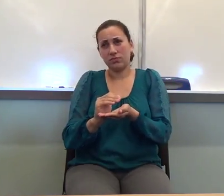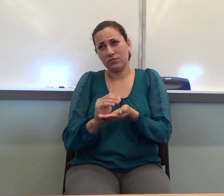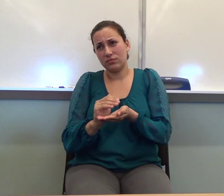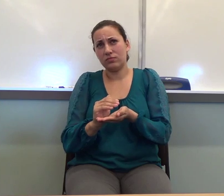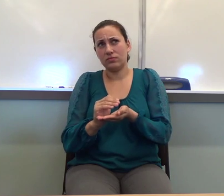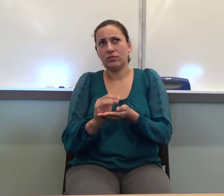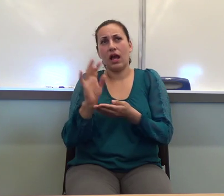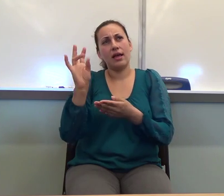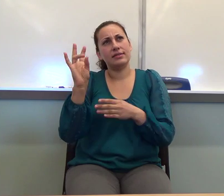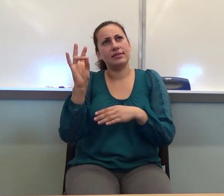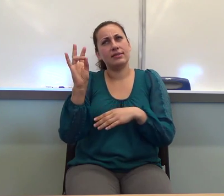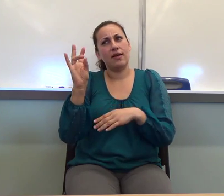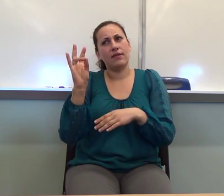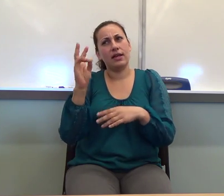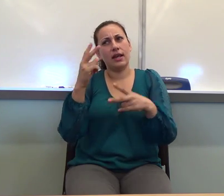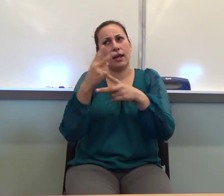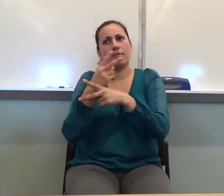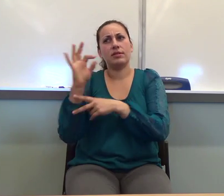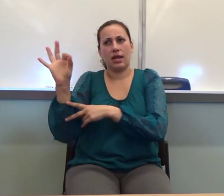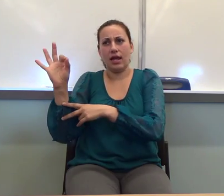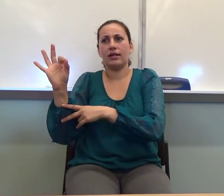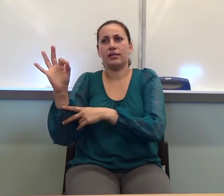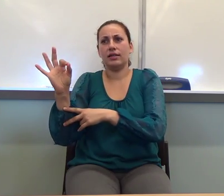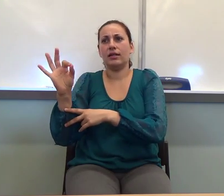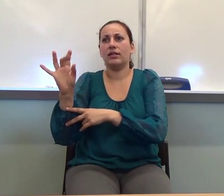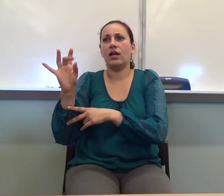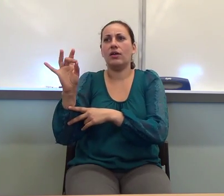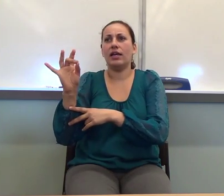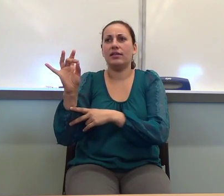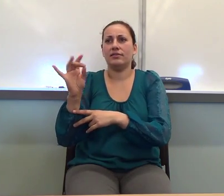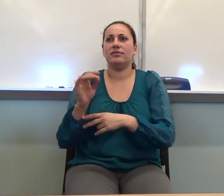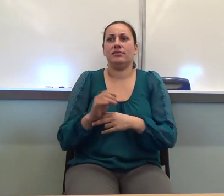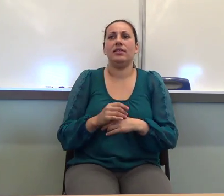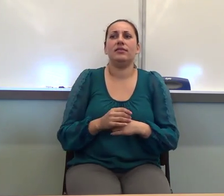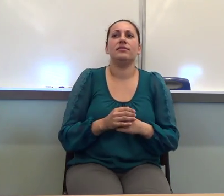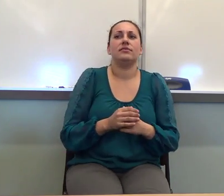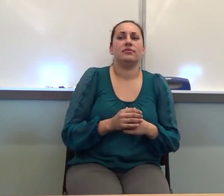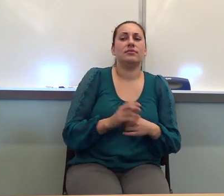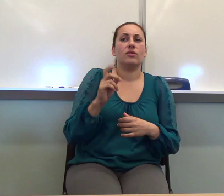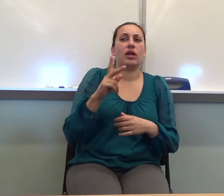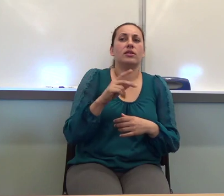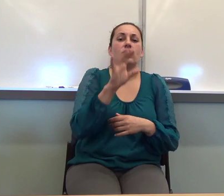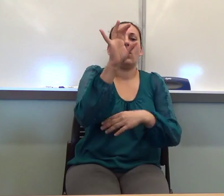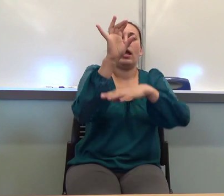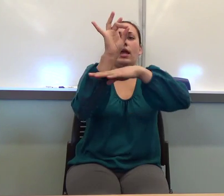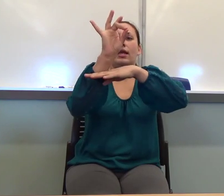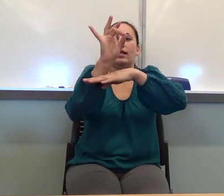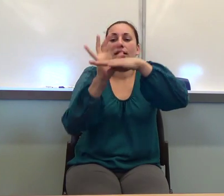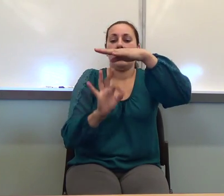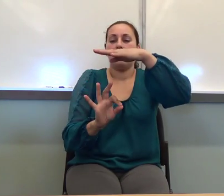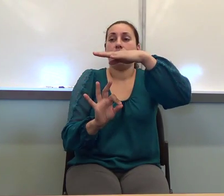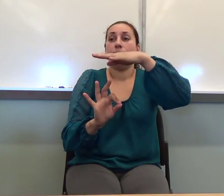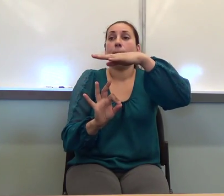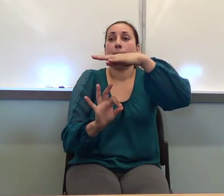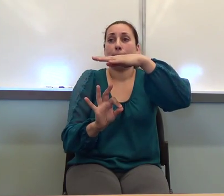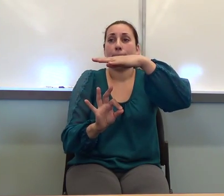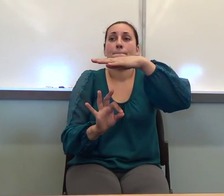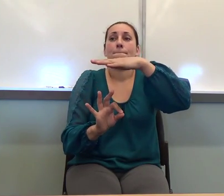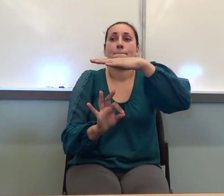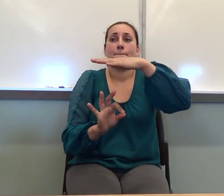times 9 is 63, and 7 times 8 is 56. So this is 8 over 9. That's right. Because 7 goes into both